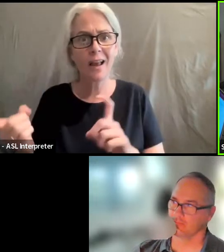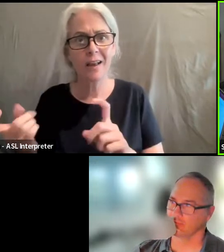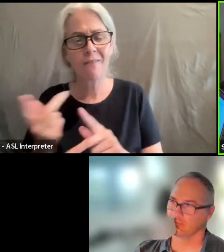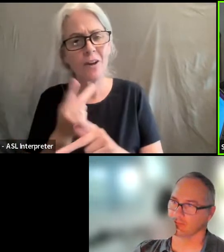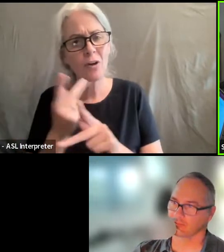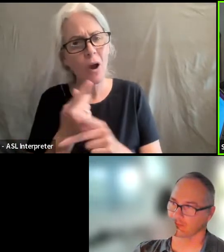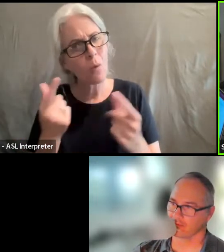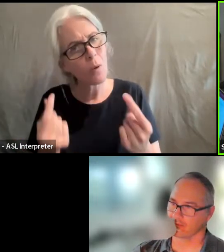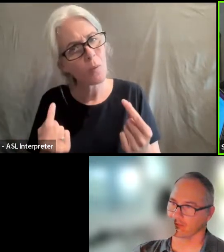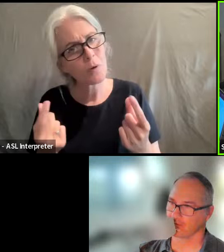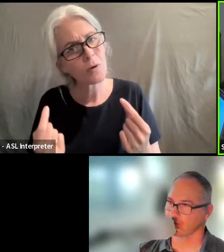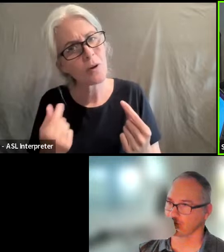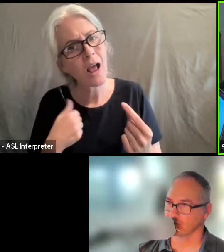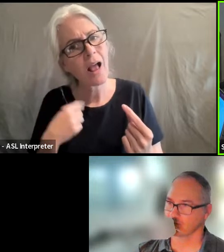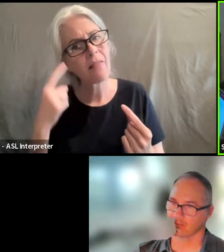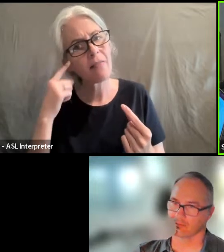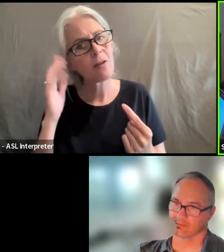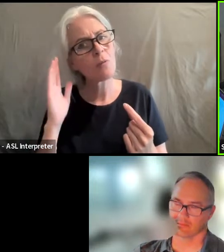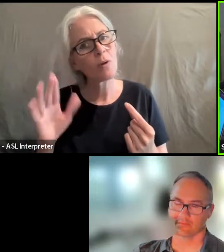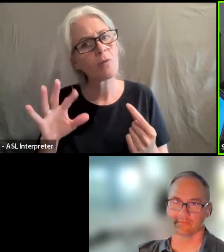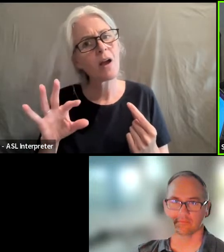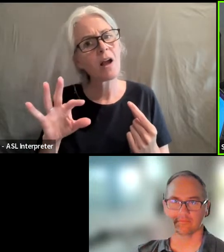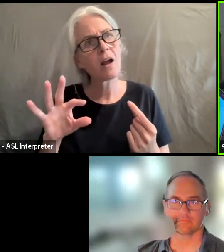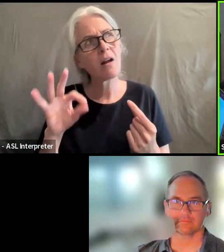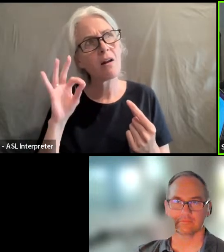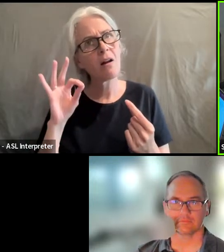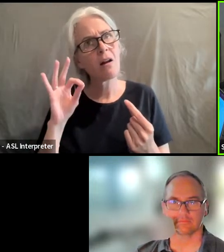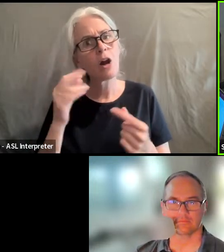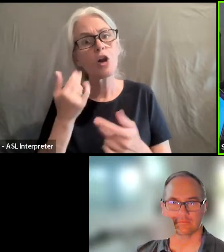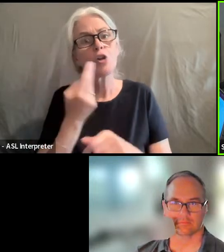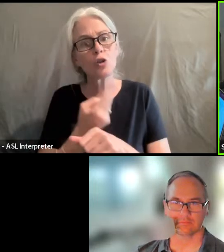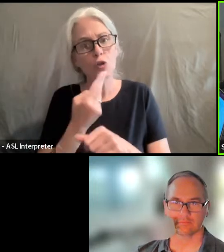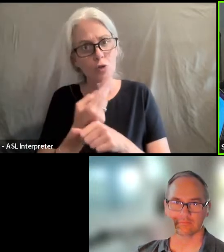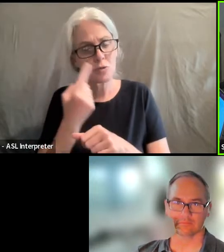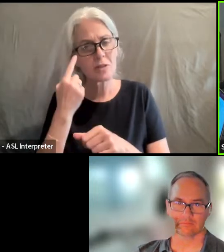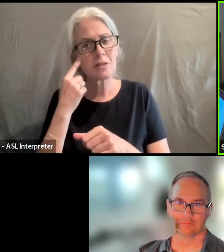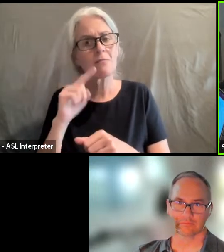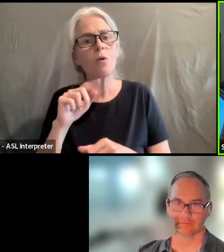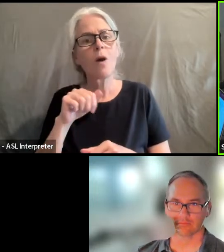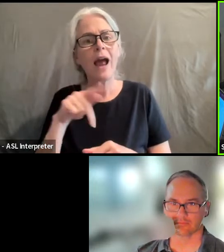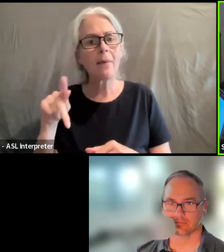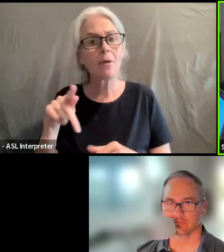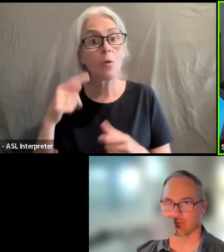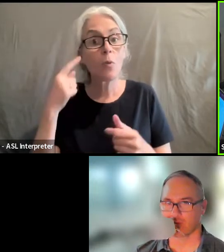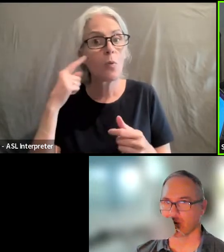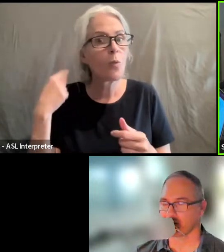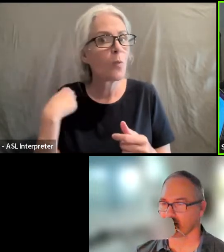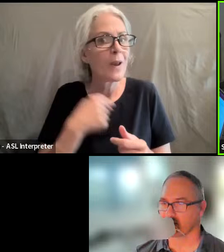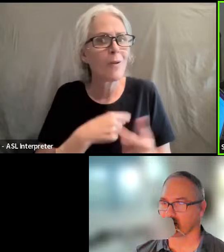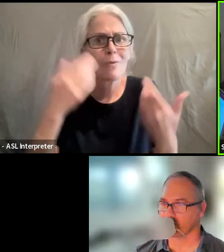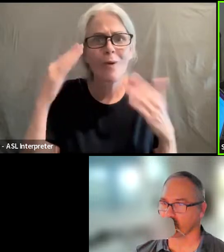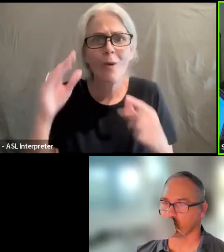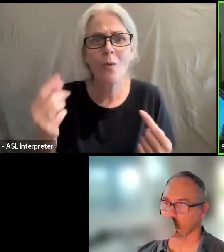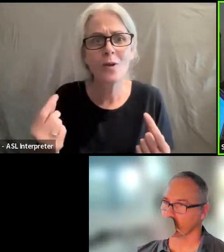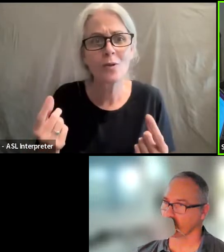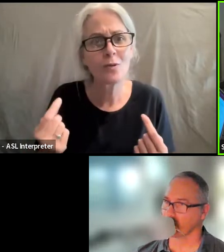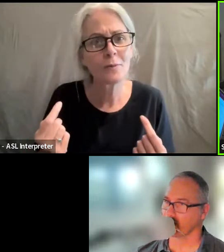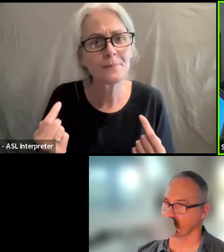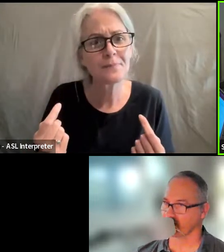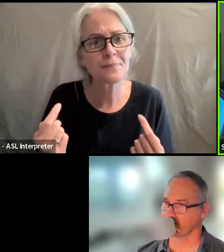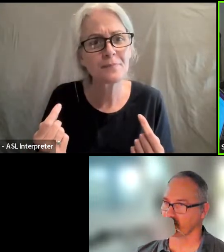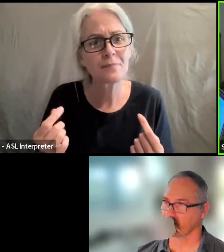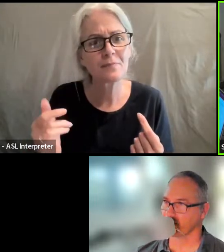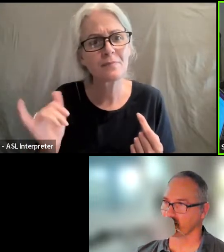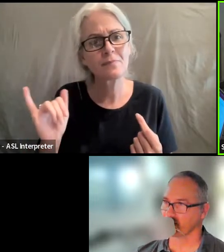we're doing. I think we'll find uses for applications that we don't know what to do with. Just